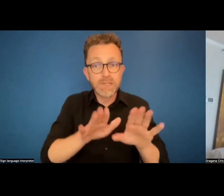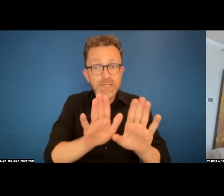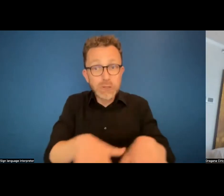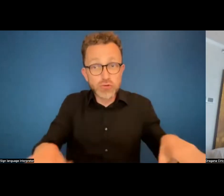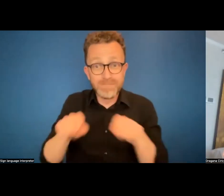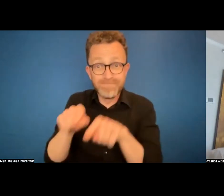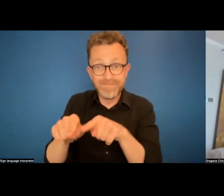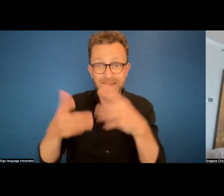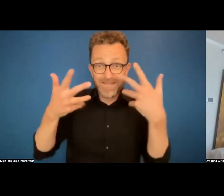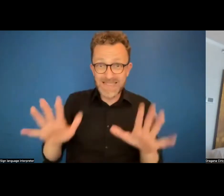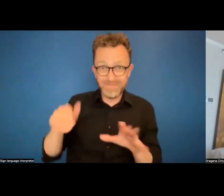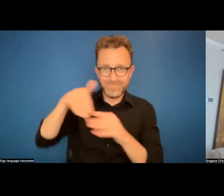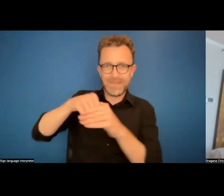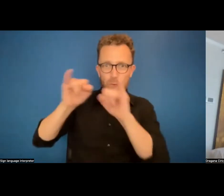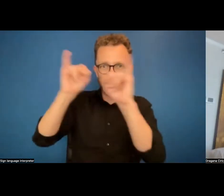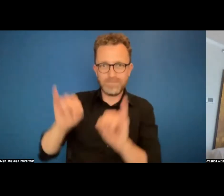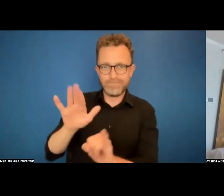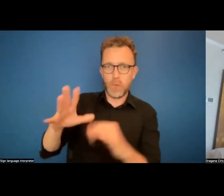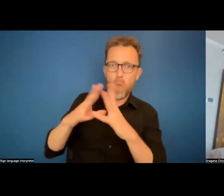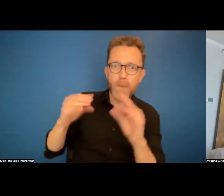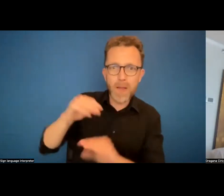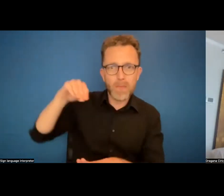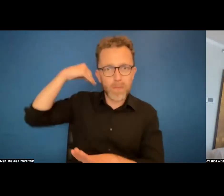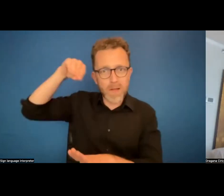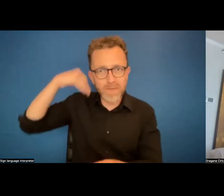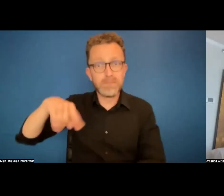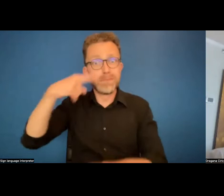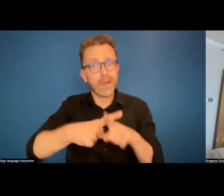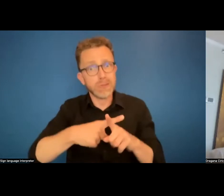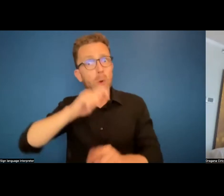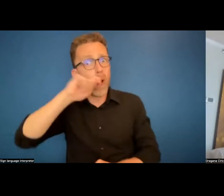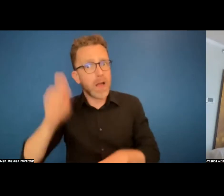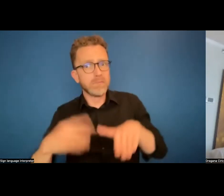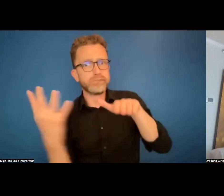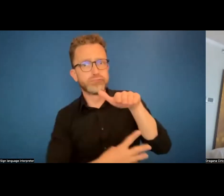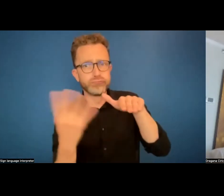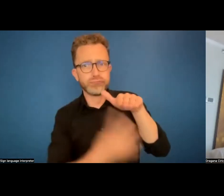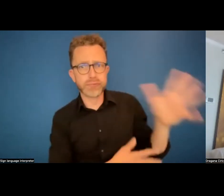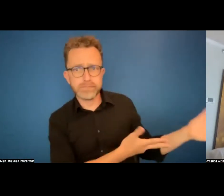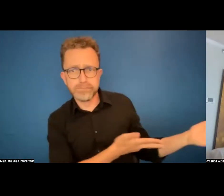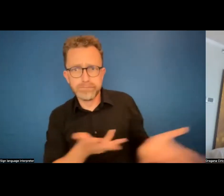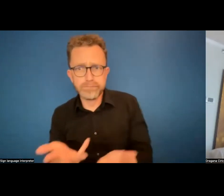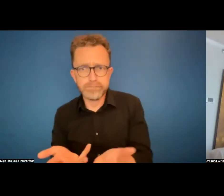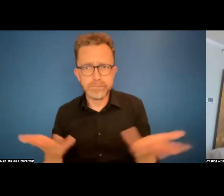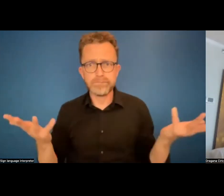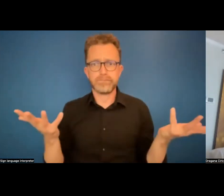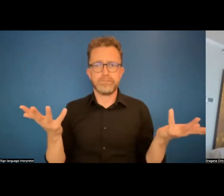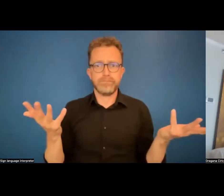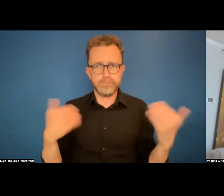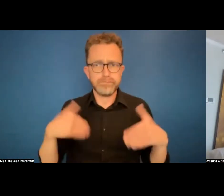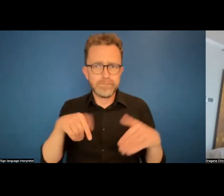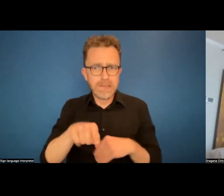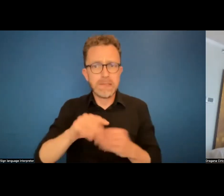crisis, already human rights crisis, which institutionalization constitutes itself. We are now